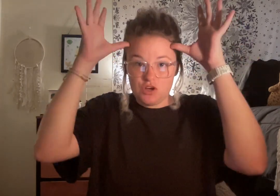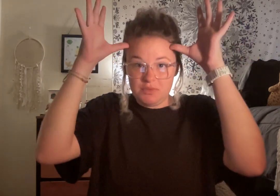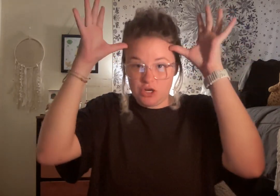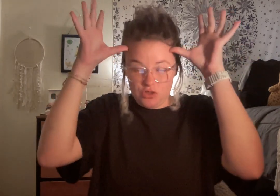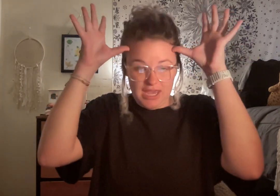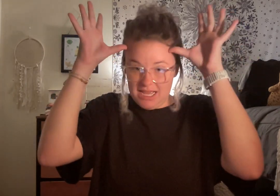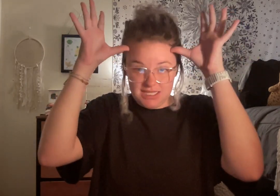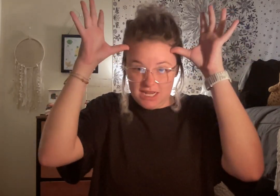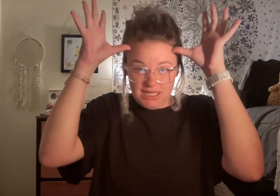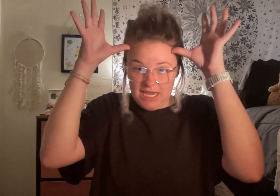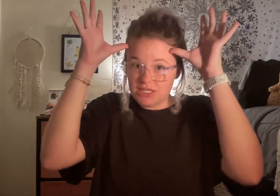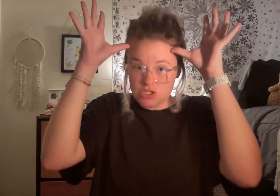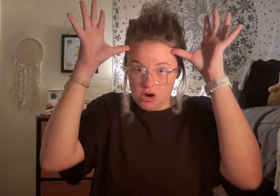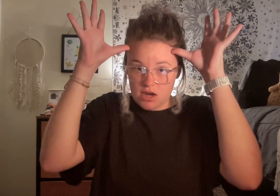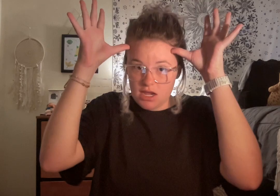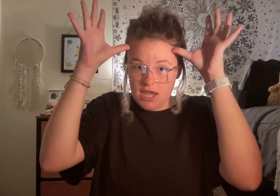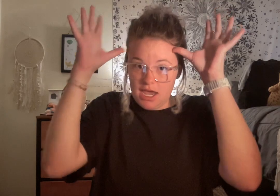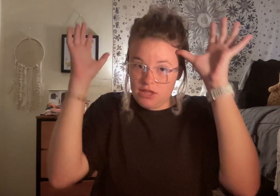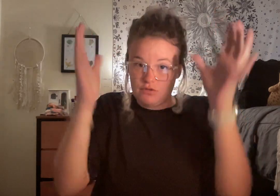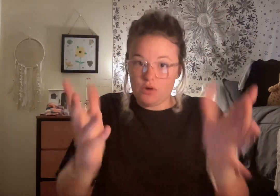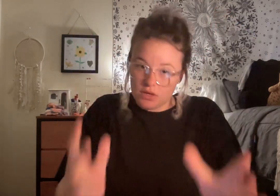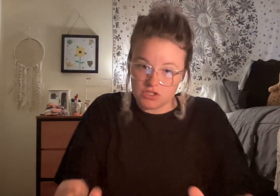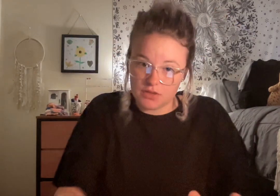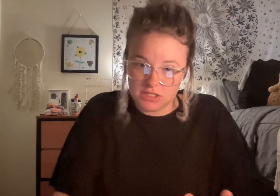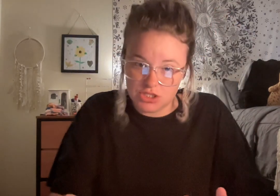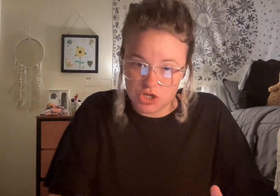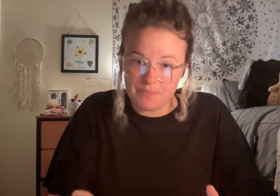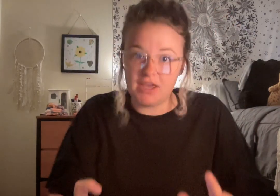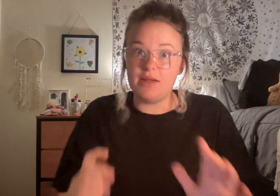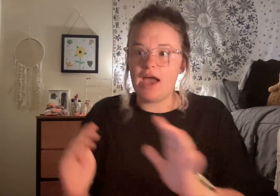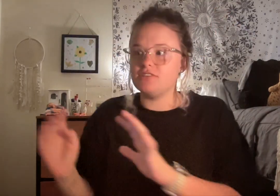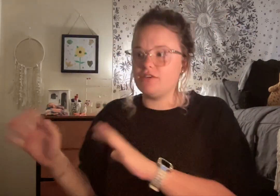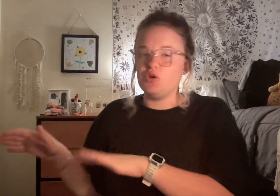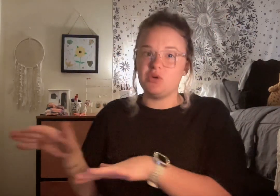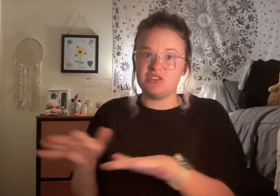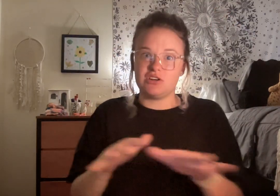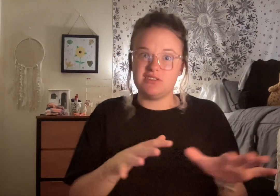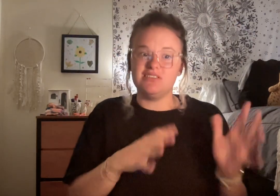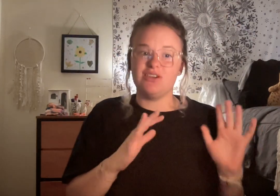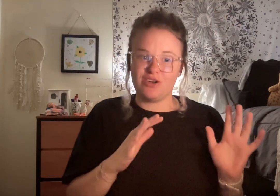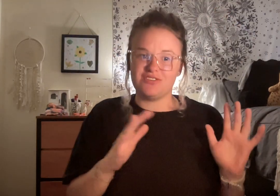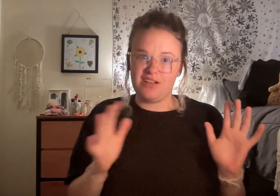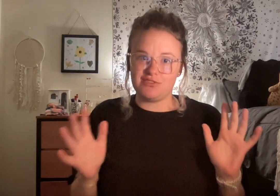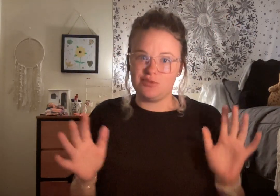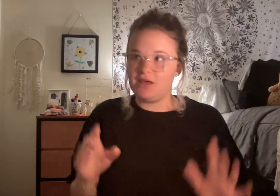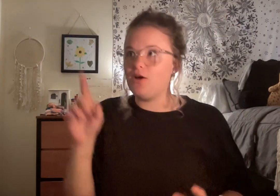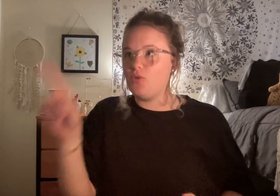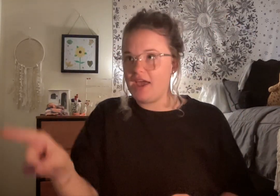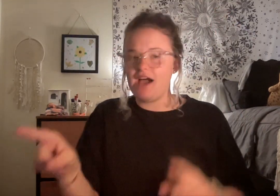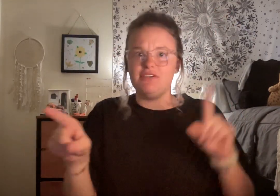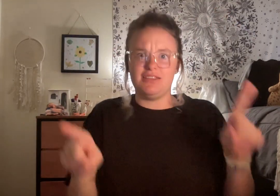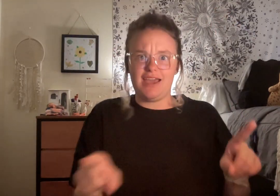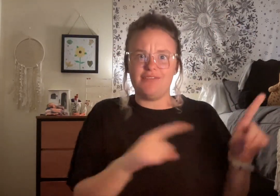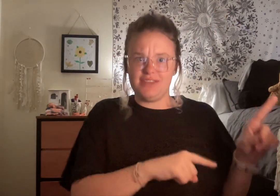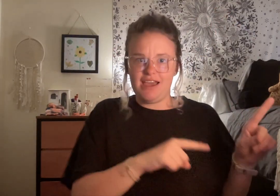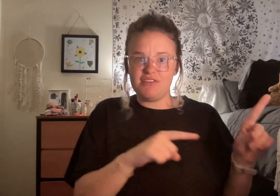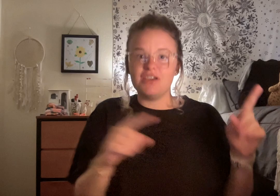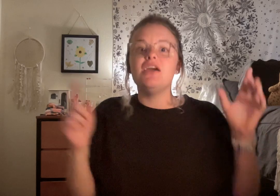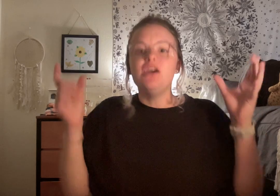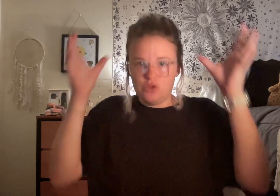here, they can't sign, they can't talk, and they're focused on the teacher. And as everyone starts to see across the classroom that, oh, they have it and they have it and they have it, they'll